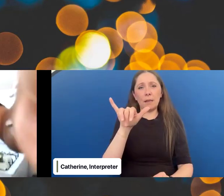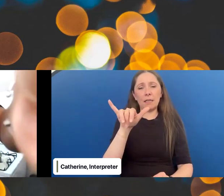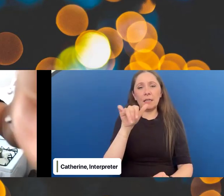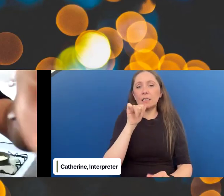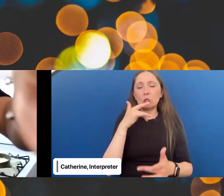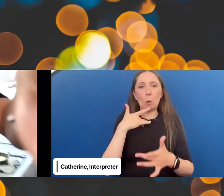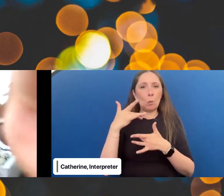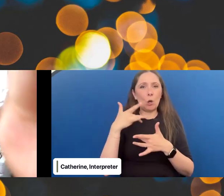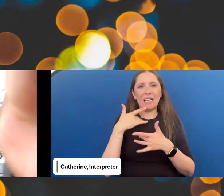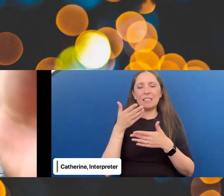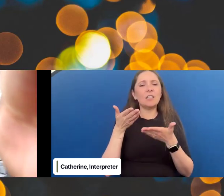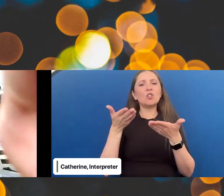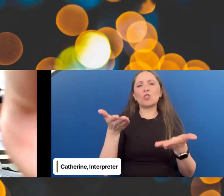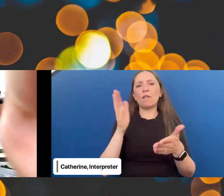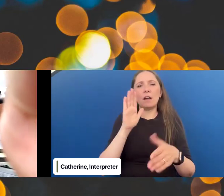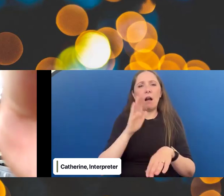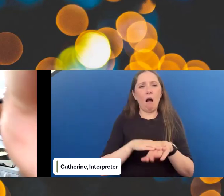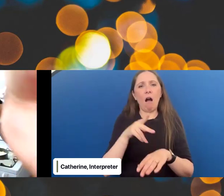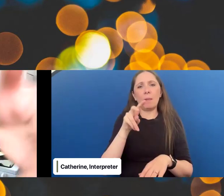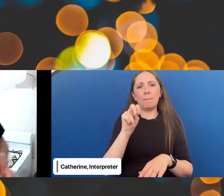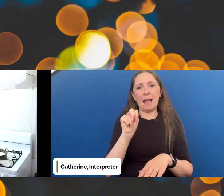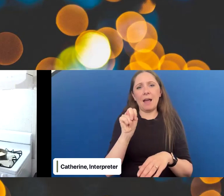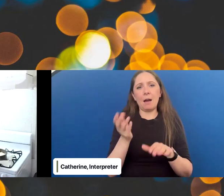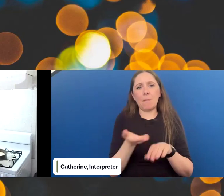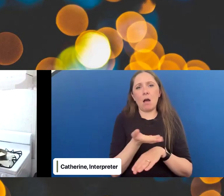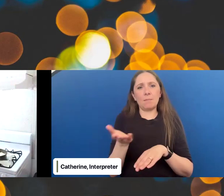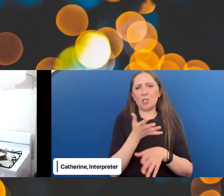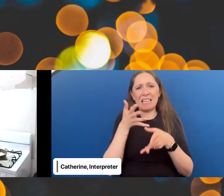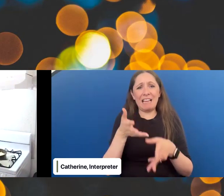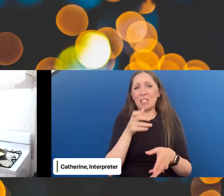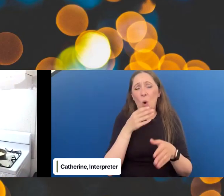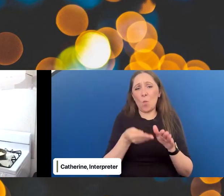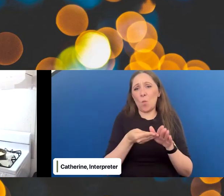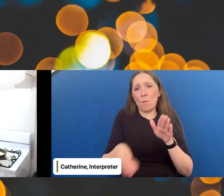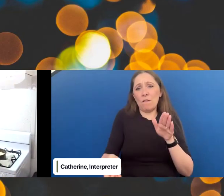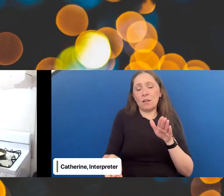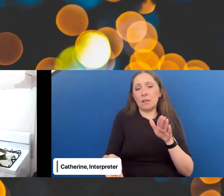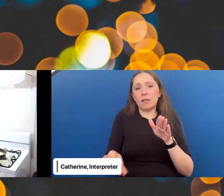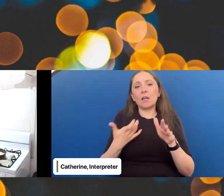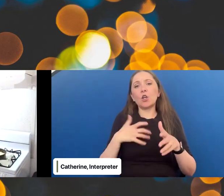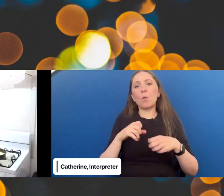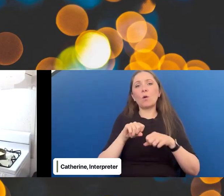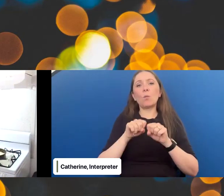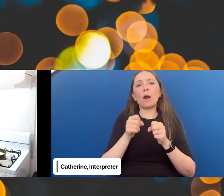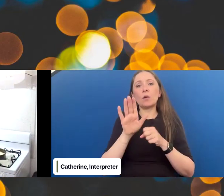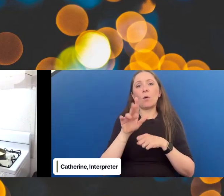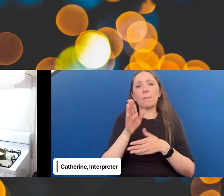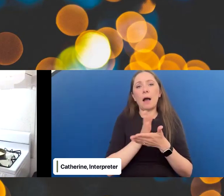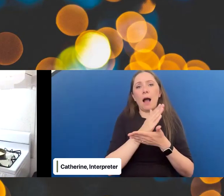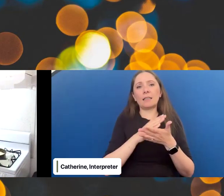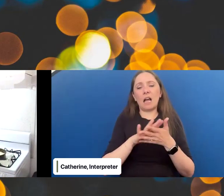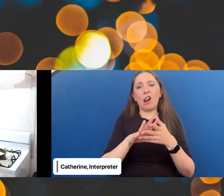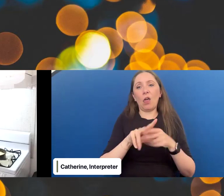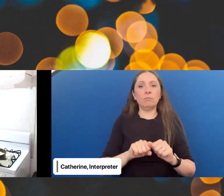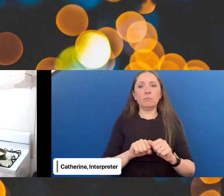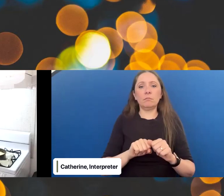don't worry, just serve it on the pan bottom because we don't want to break the pie apart, okay? But you can